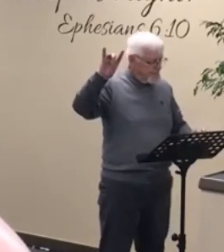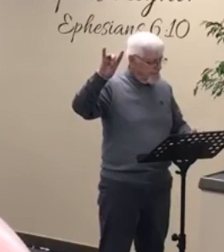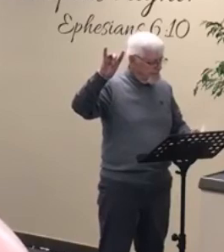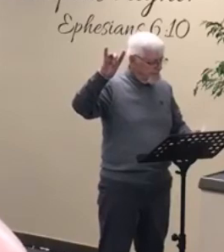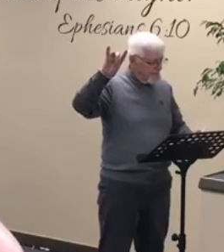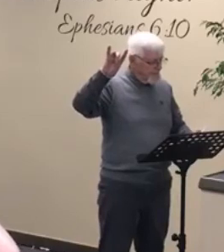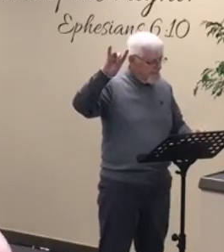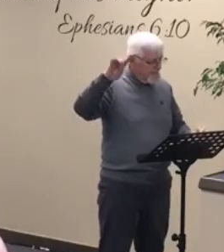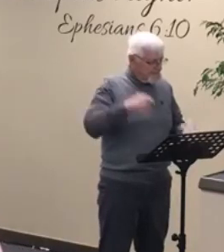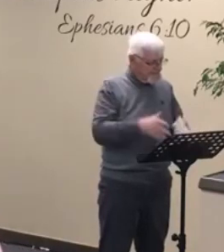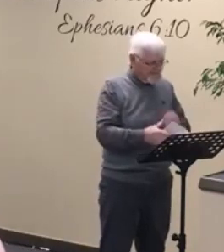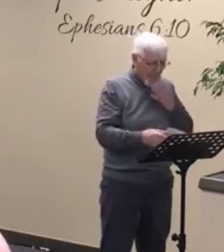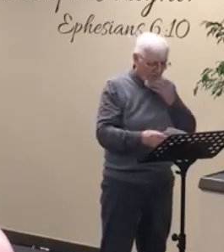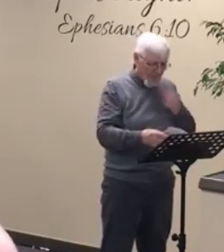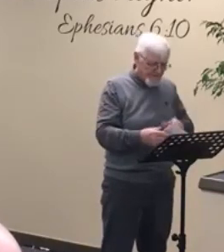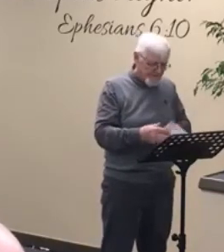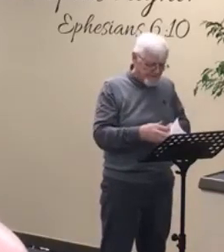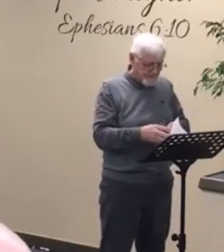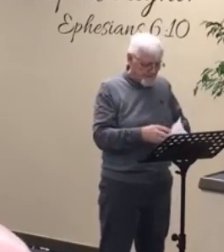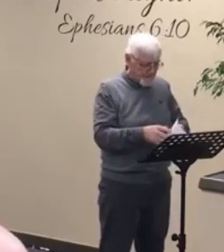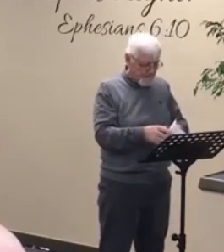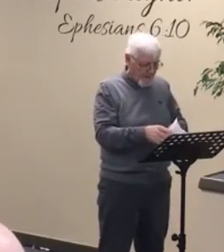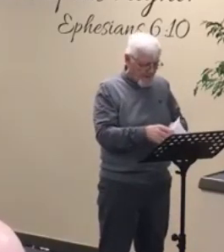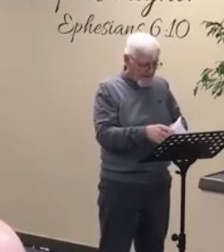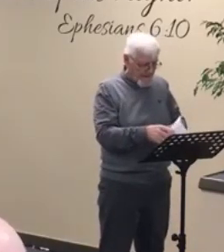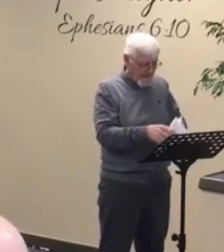Have thine own way, Lord.